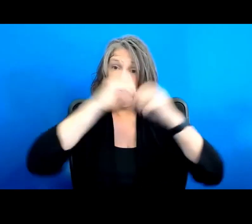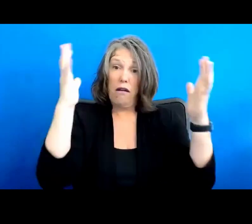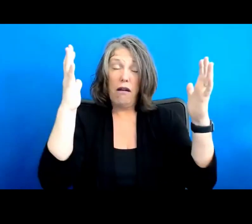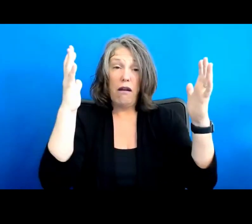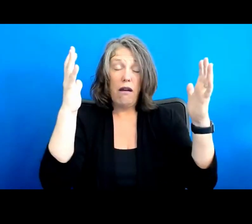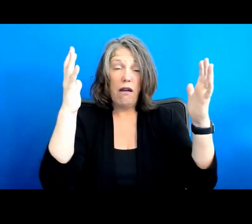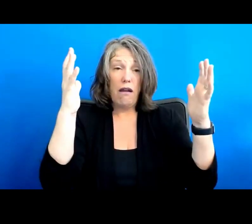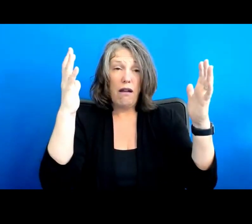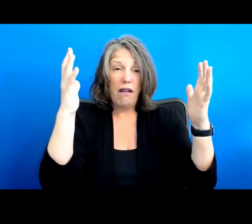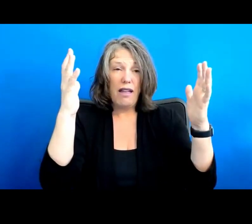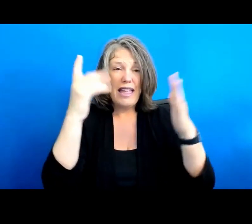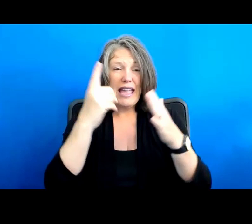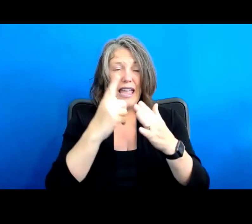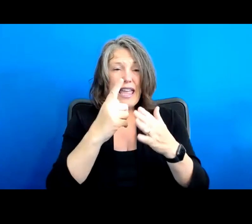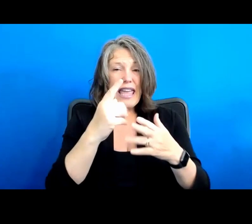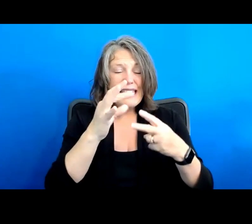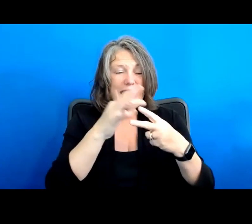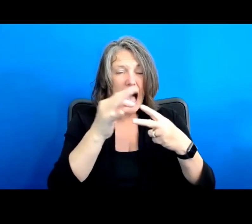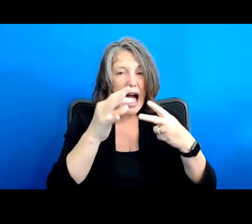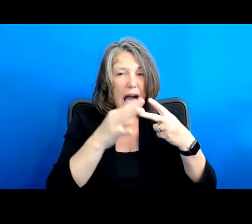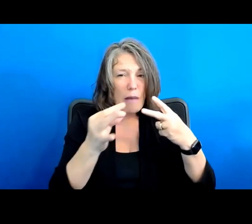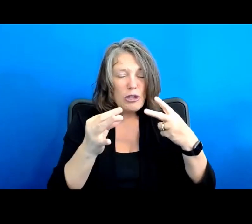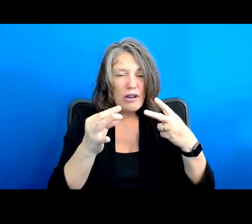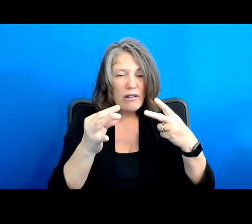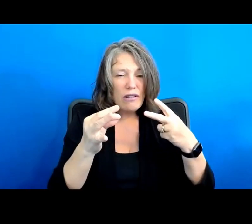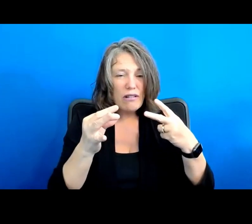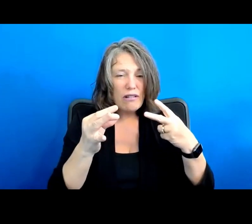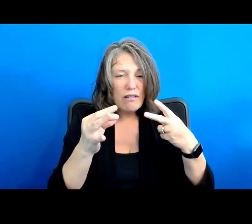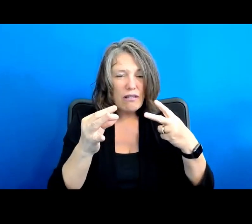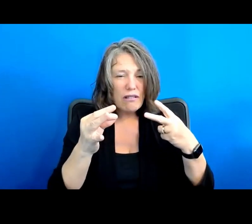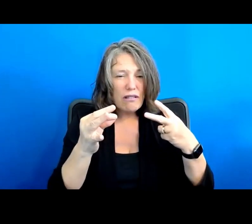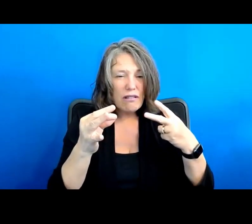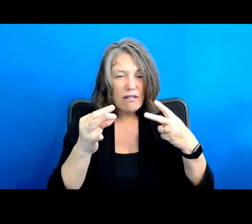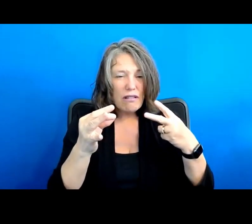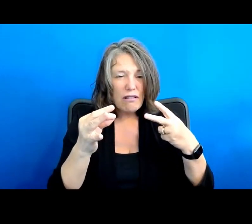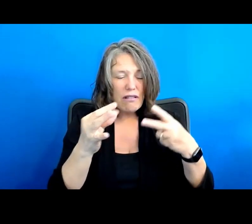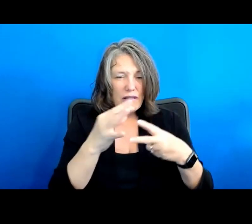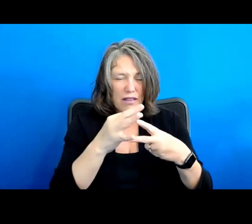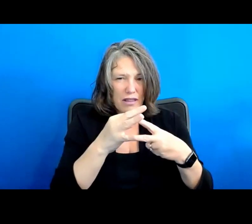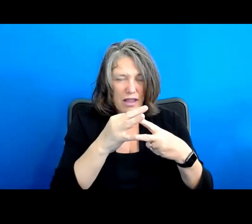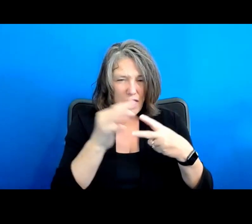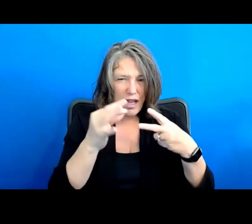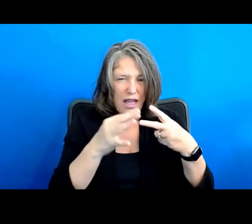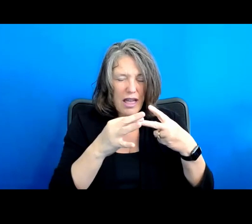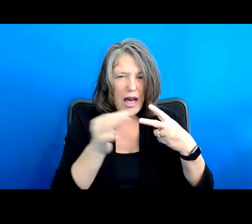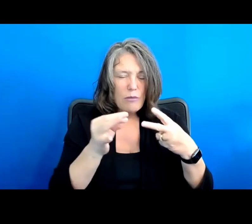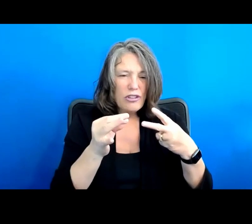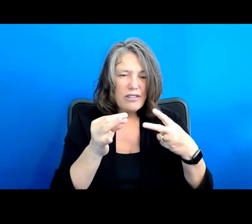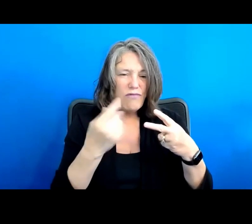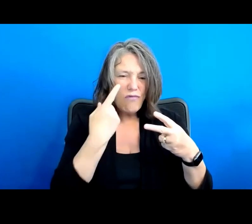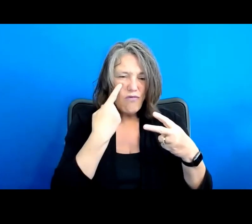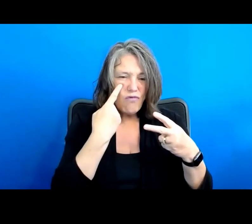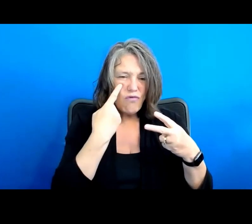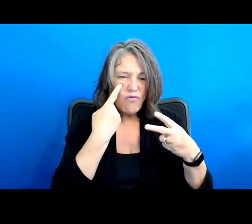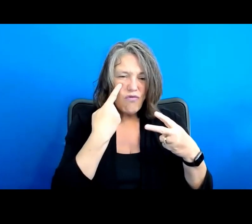optional protocol to the UN Disability Treaty. If, and this is a big if, your country